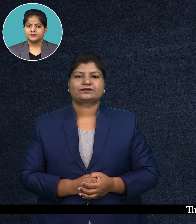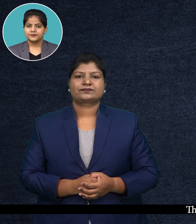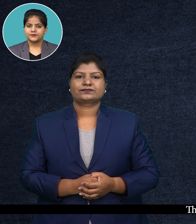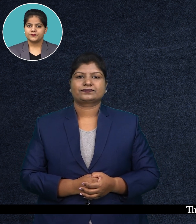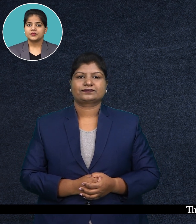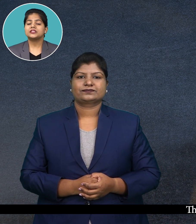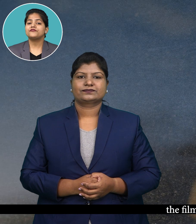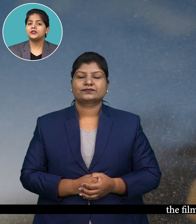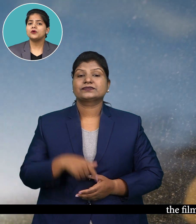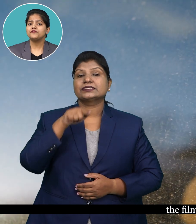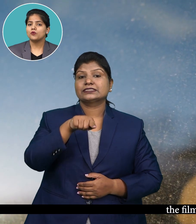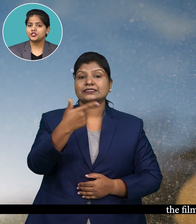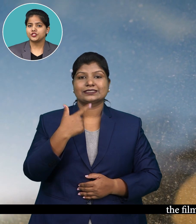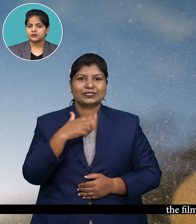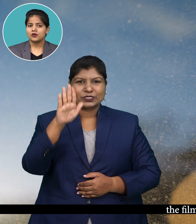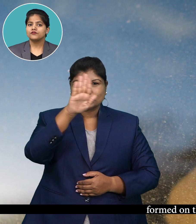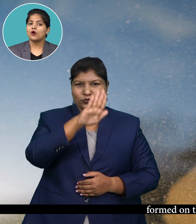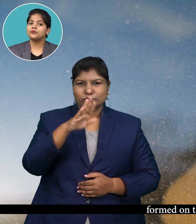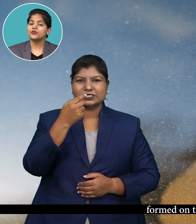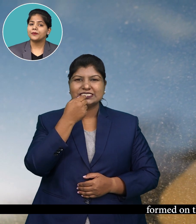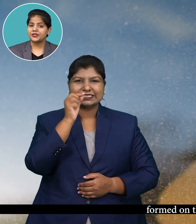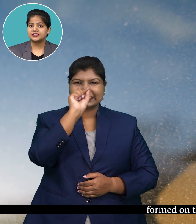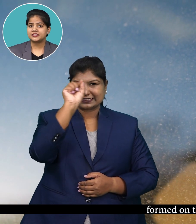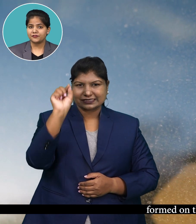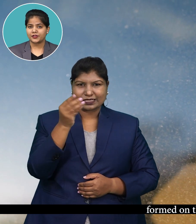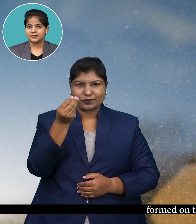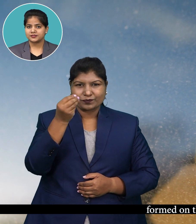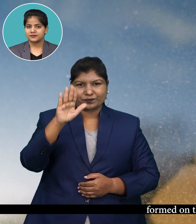Therefore, the film of moisture formed on the